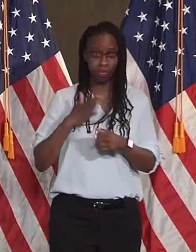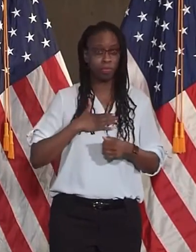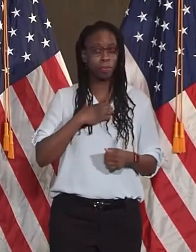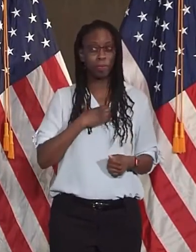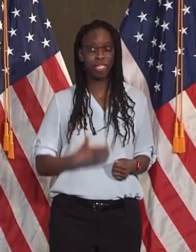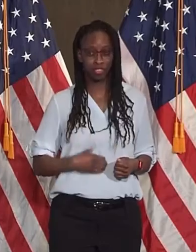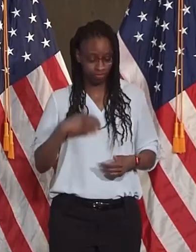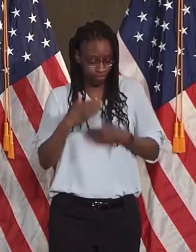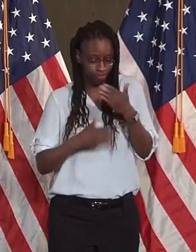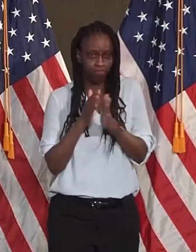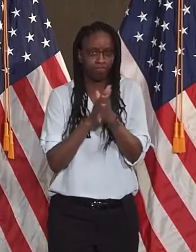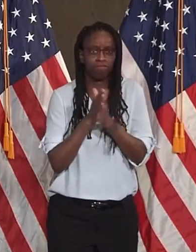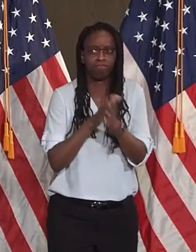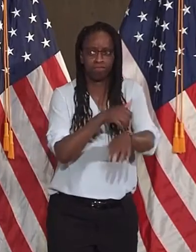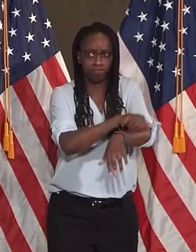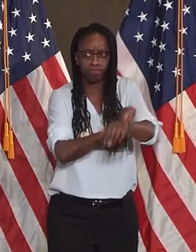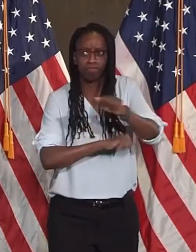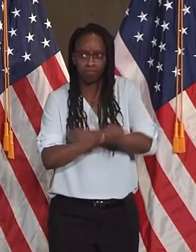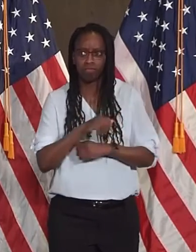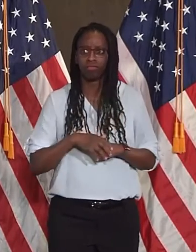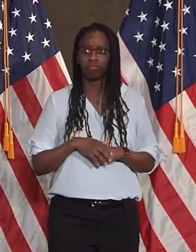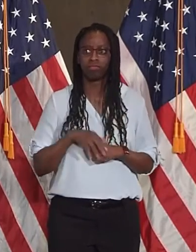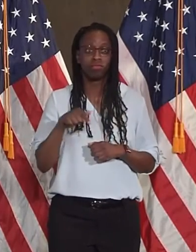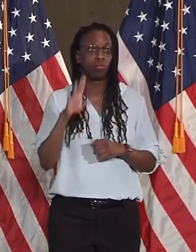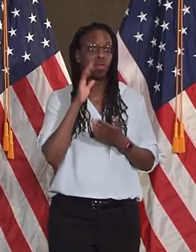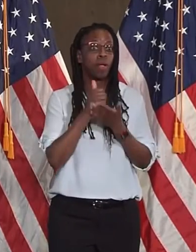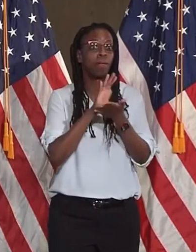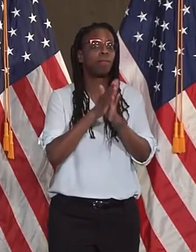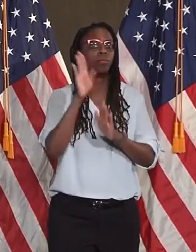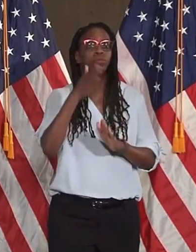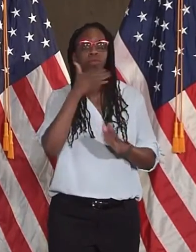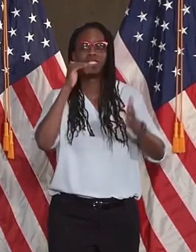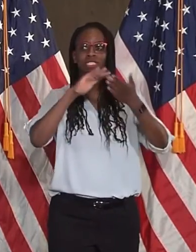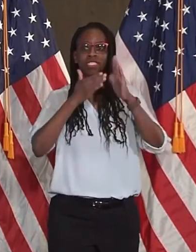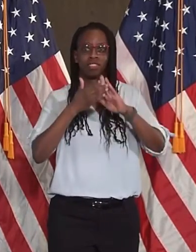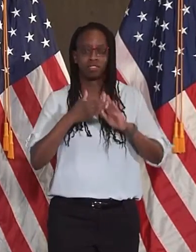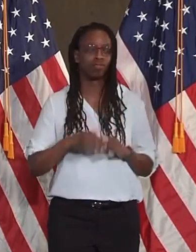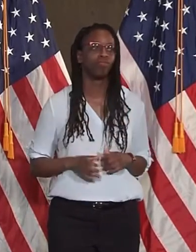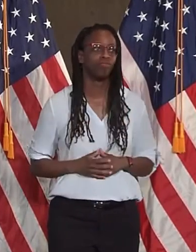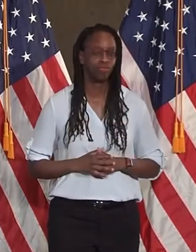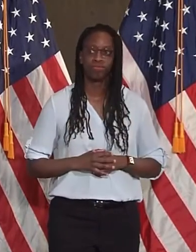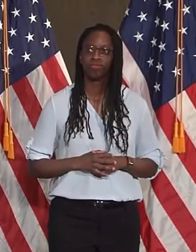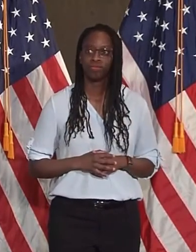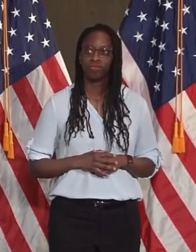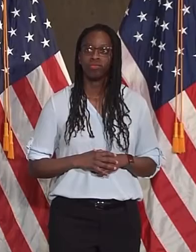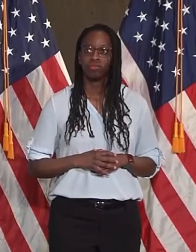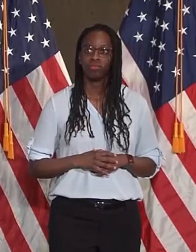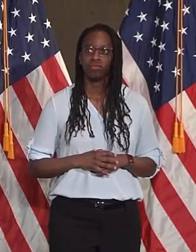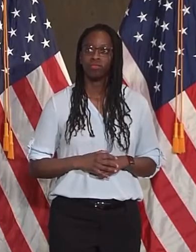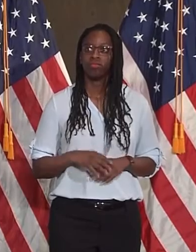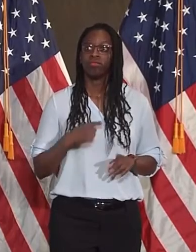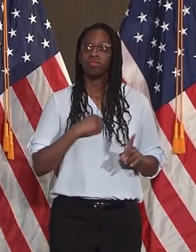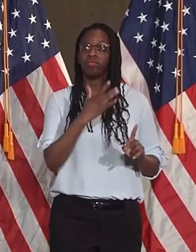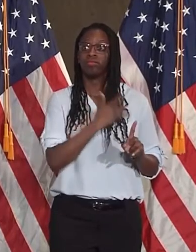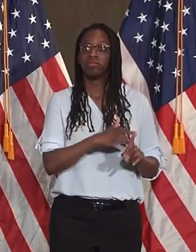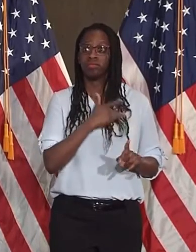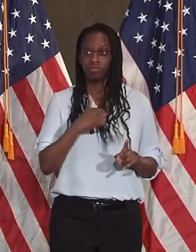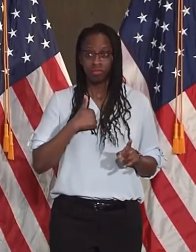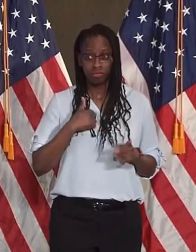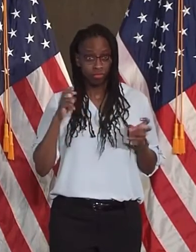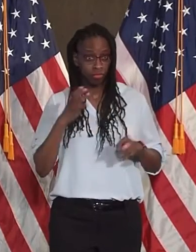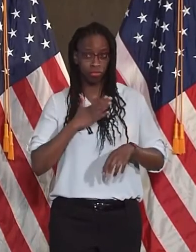every single day. I promise to bring urgency to this job and strive to make positive